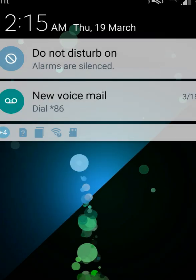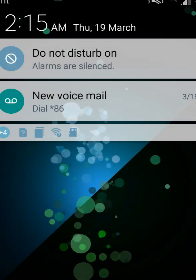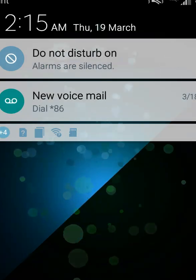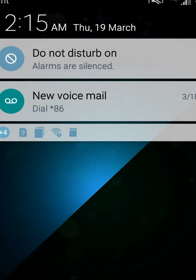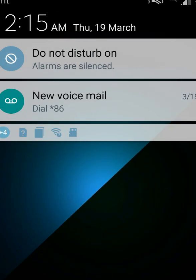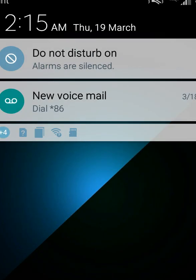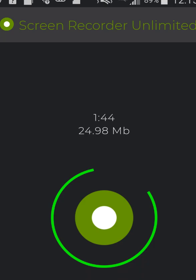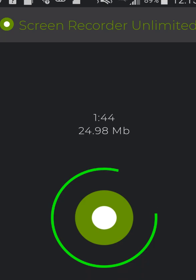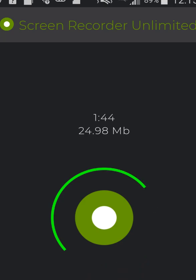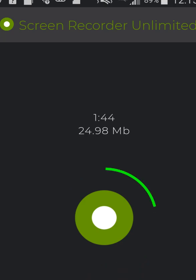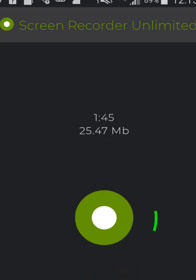etc.